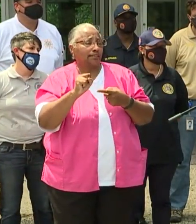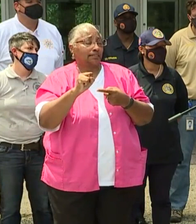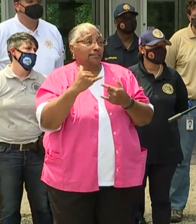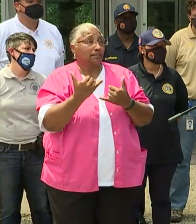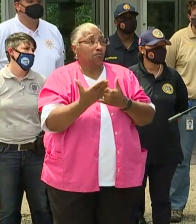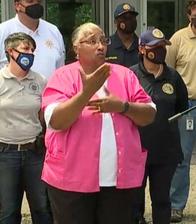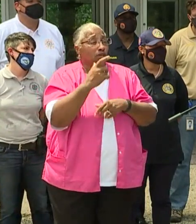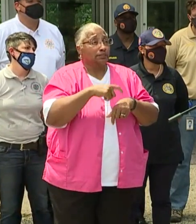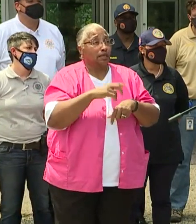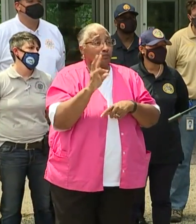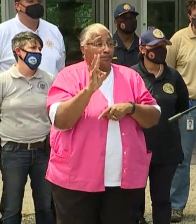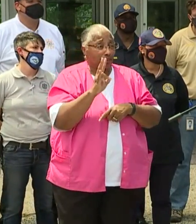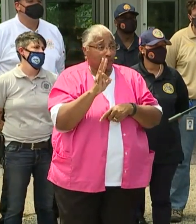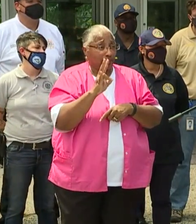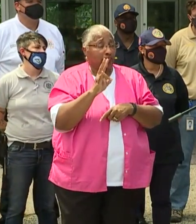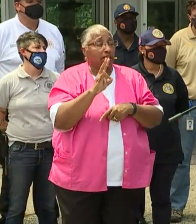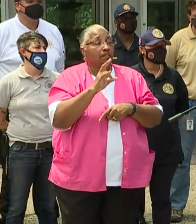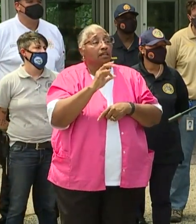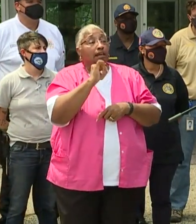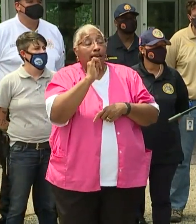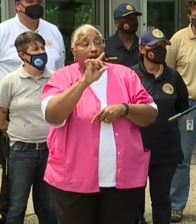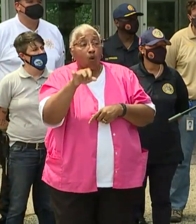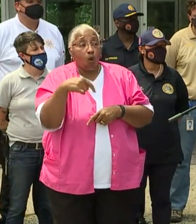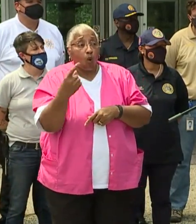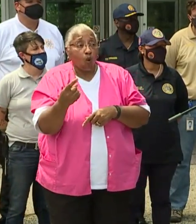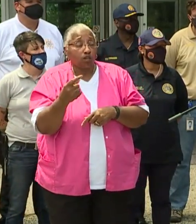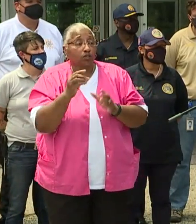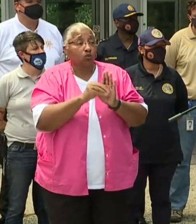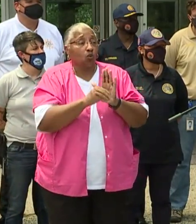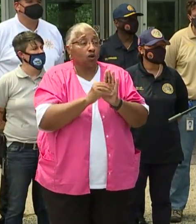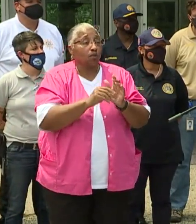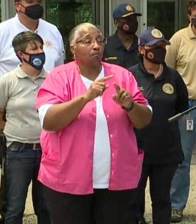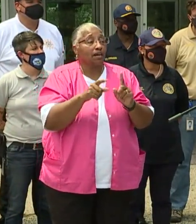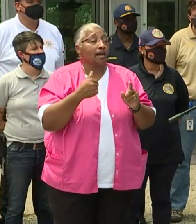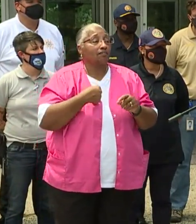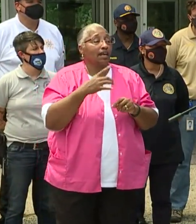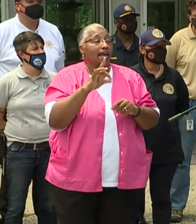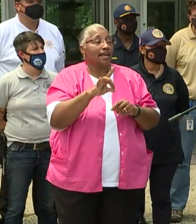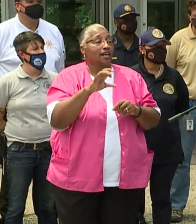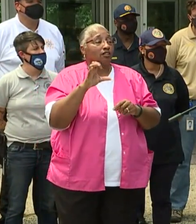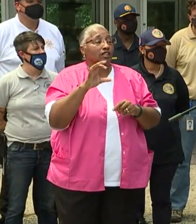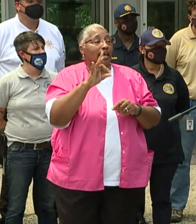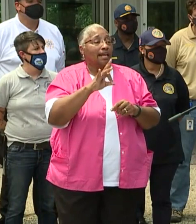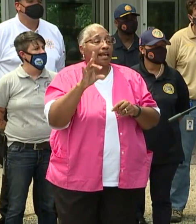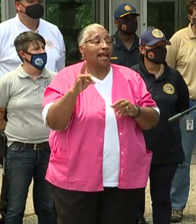had, not just in New Orleans but around the region, we had 888,000 power